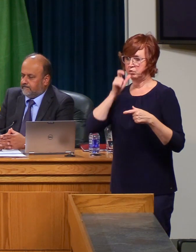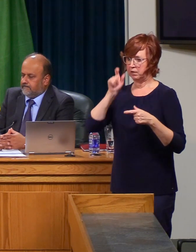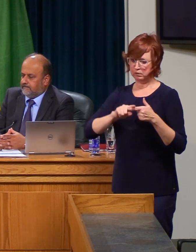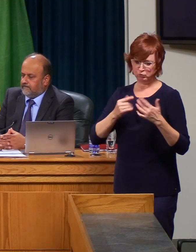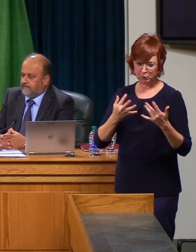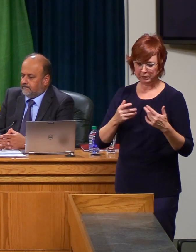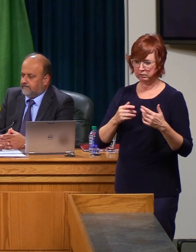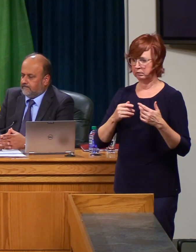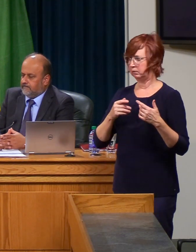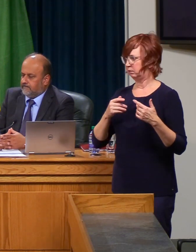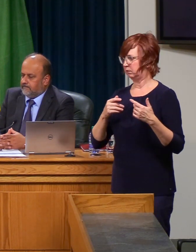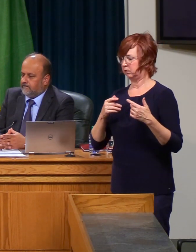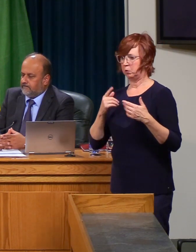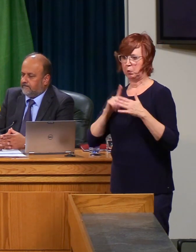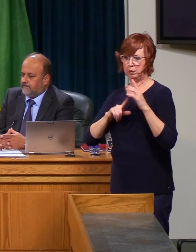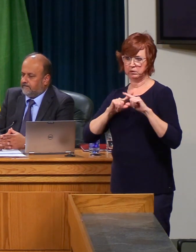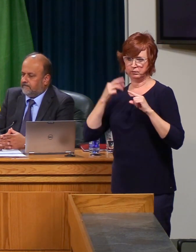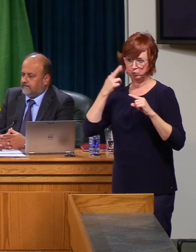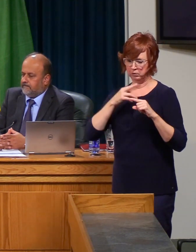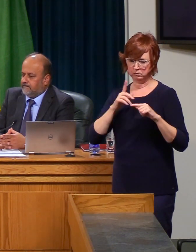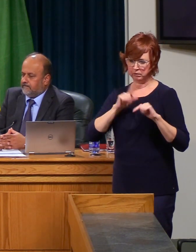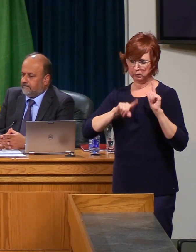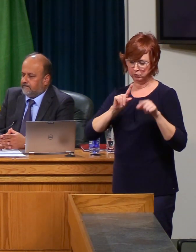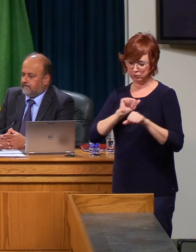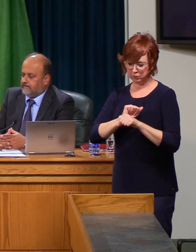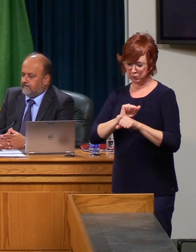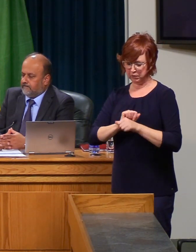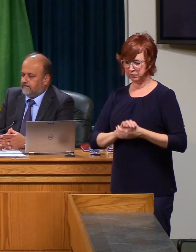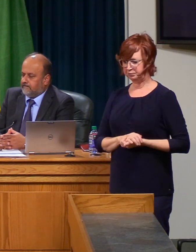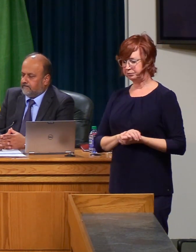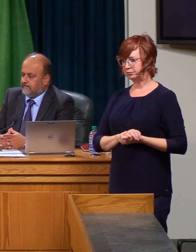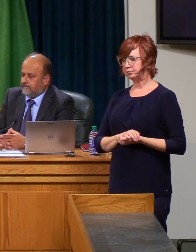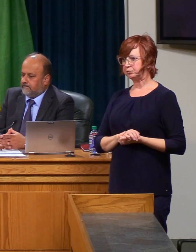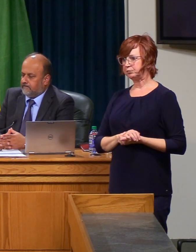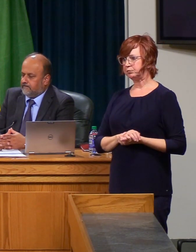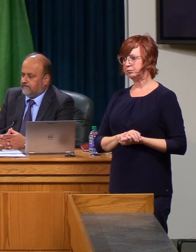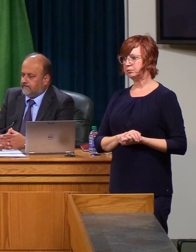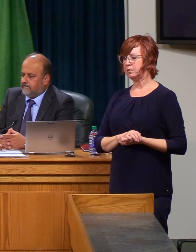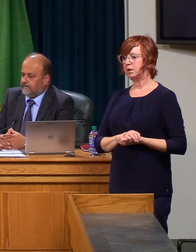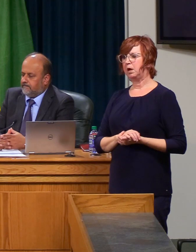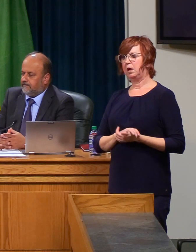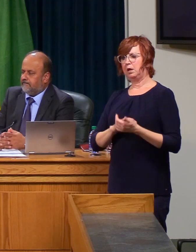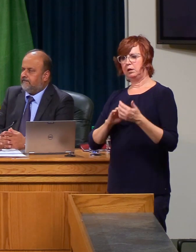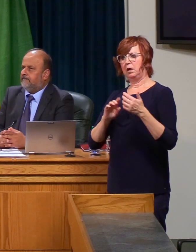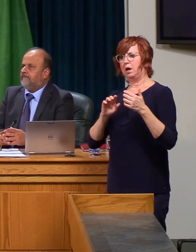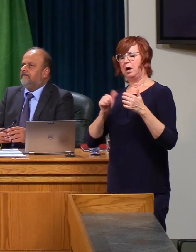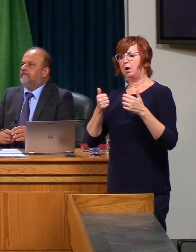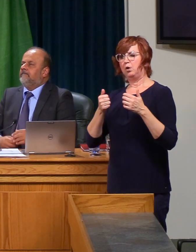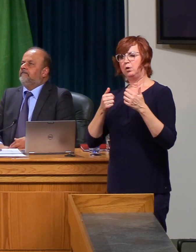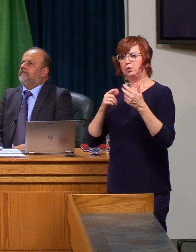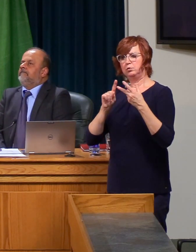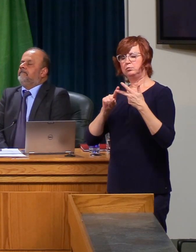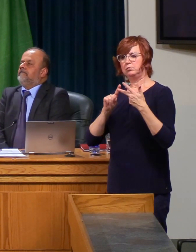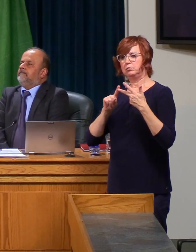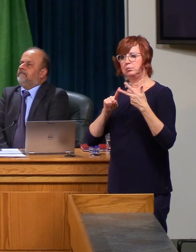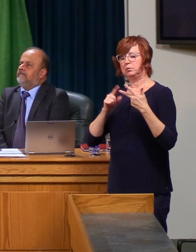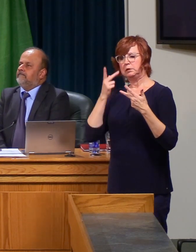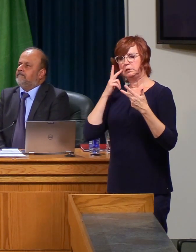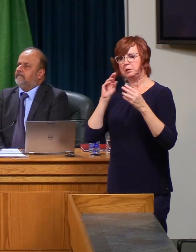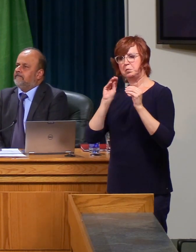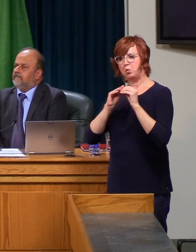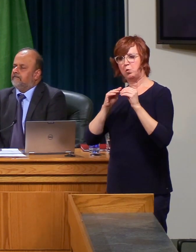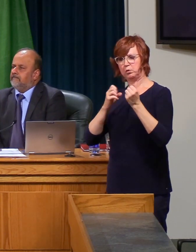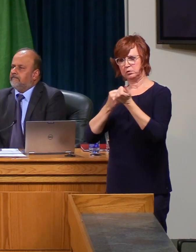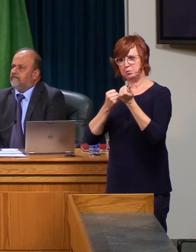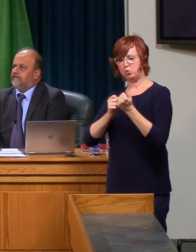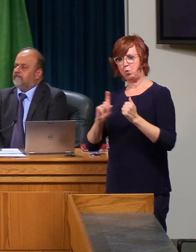may not be at work. And then you're also seeing the supports for people. In the way of student loans